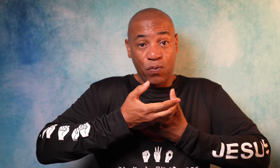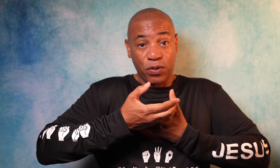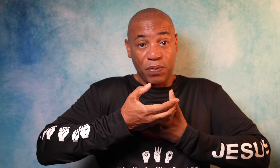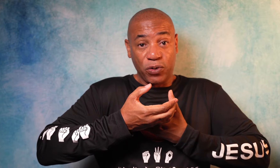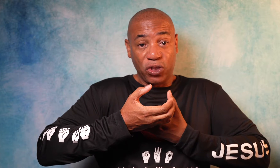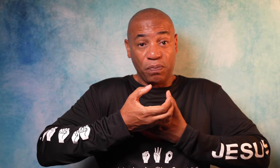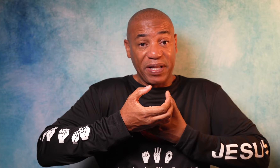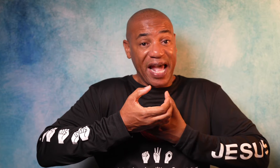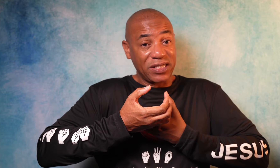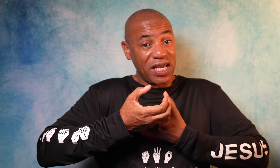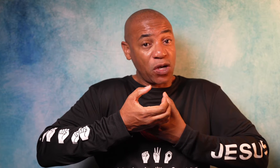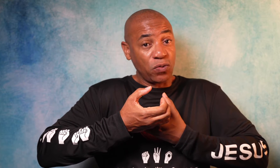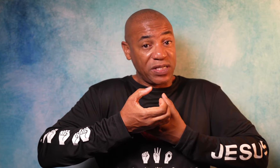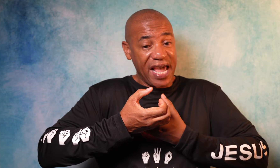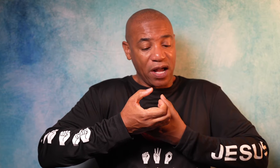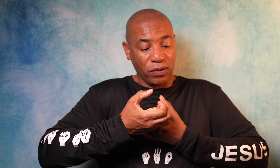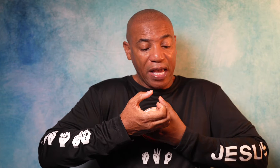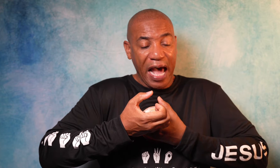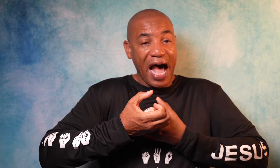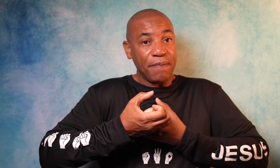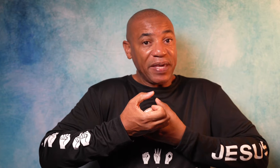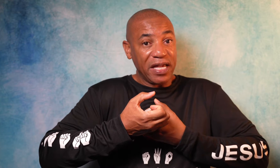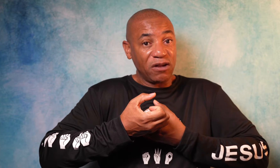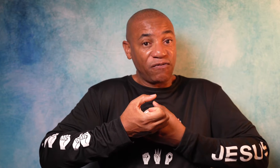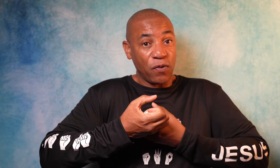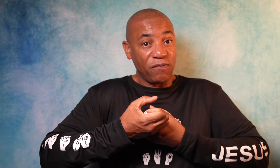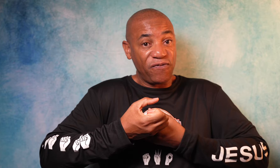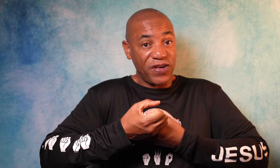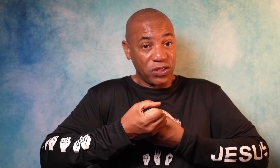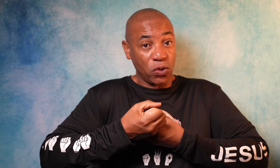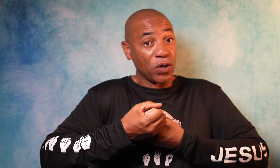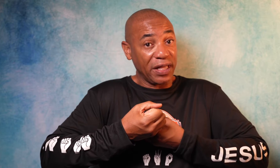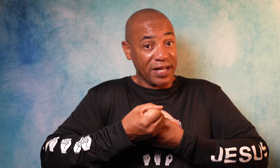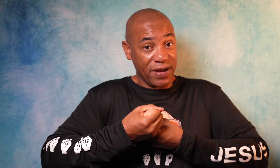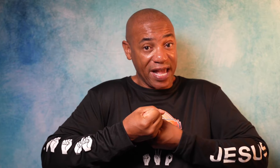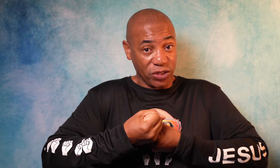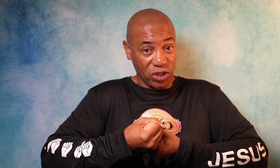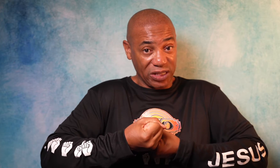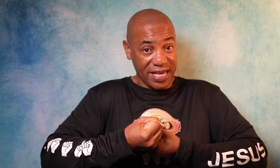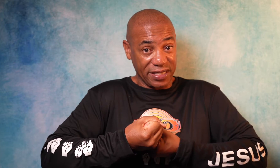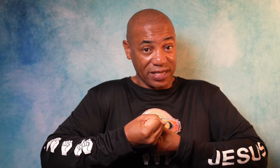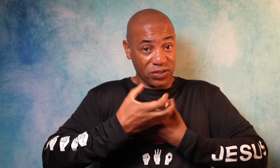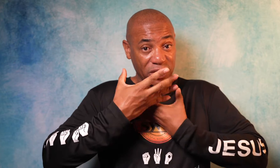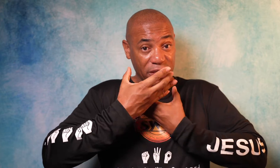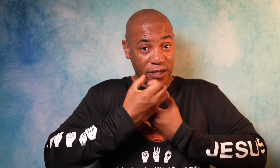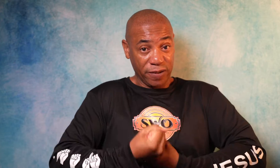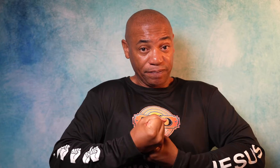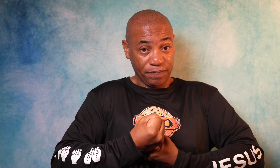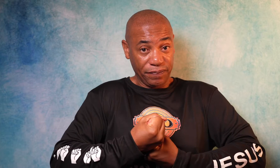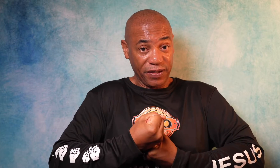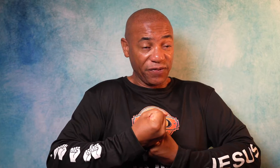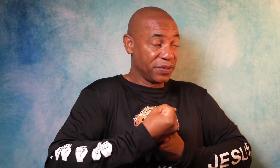downward motion, but as they go down, I begin to form fists or the letter S, just like this. From the